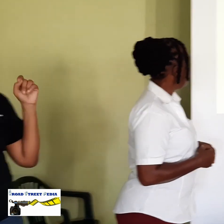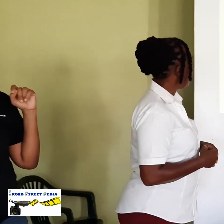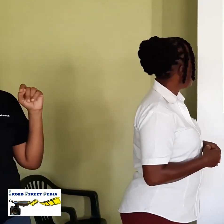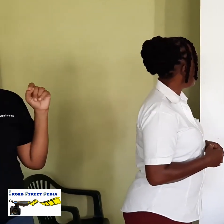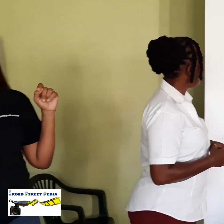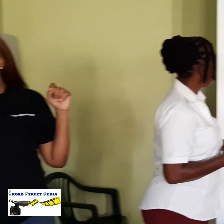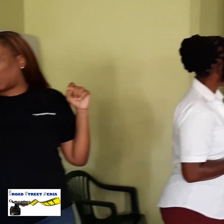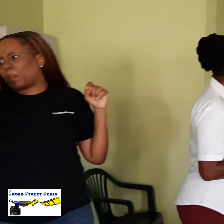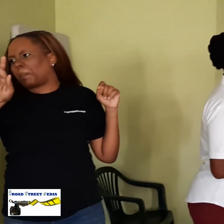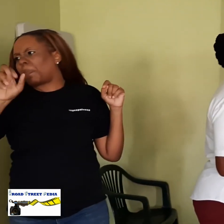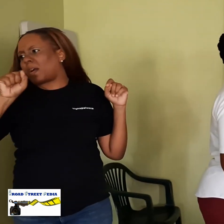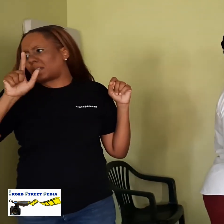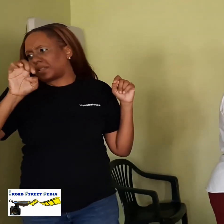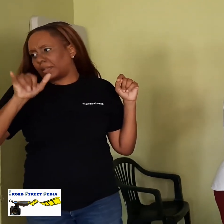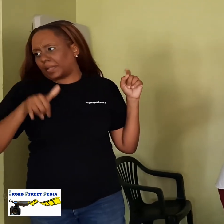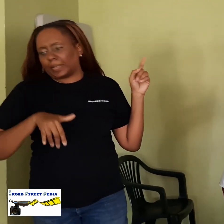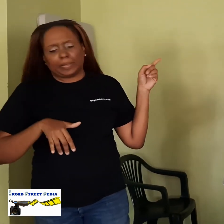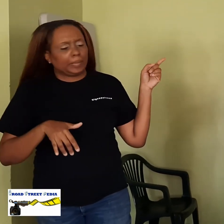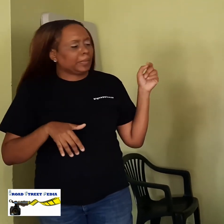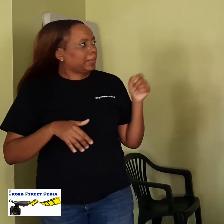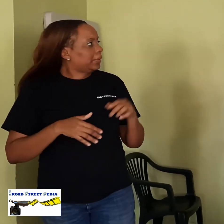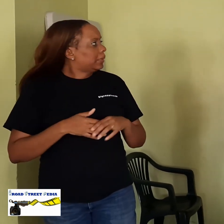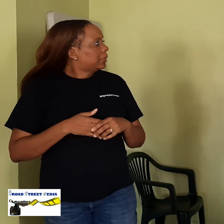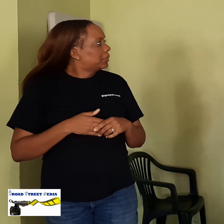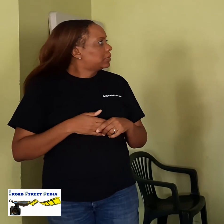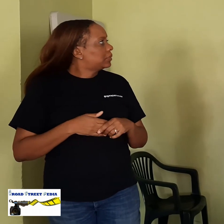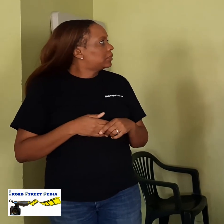Again, using the correct tool.